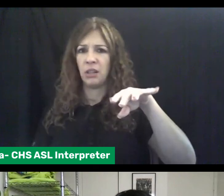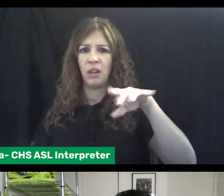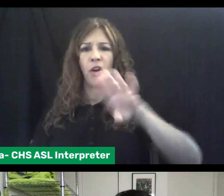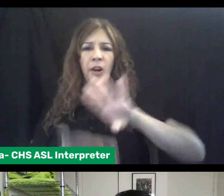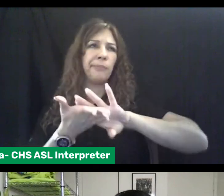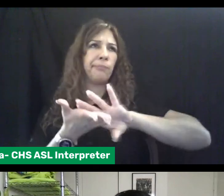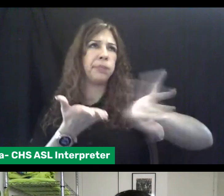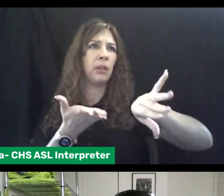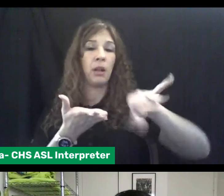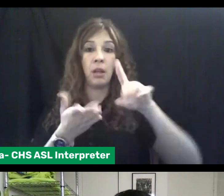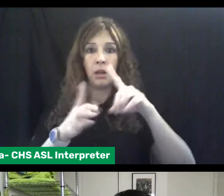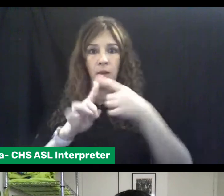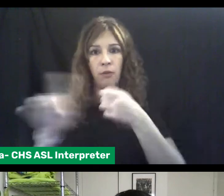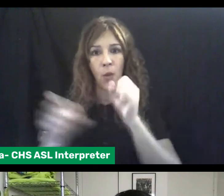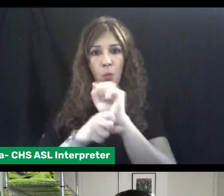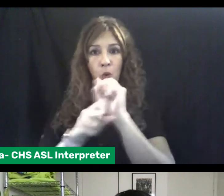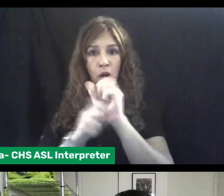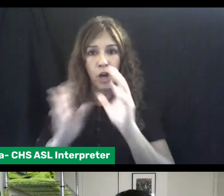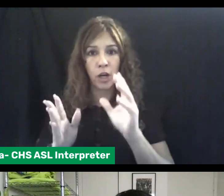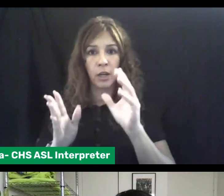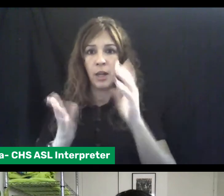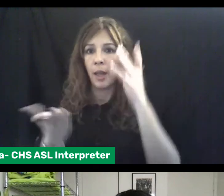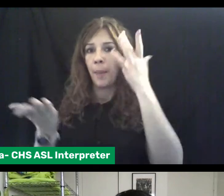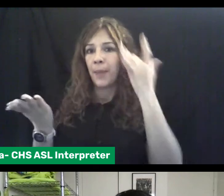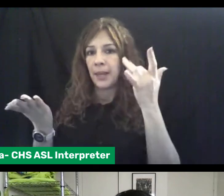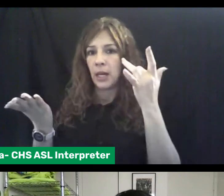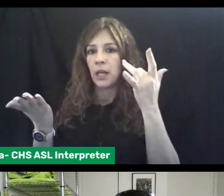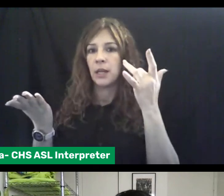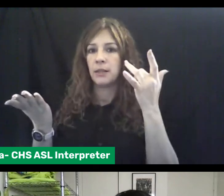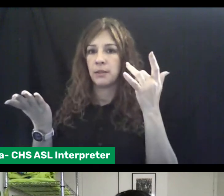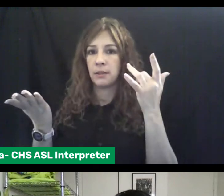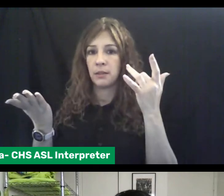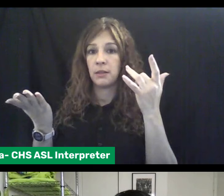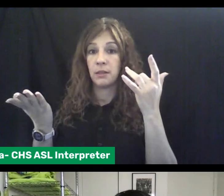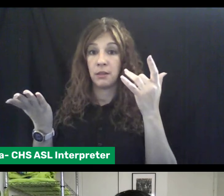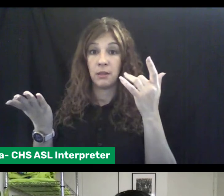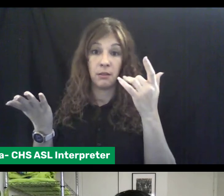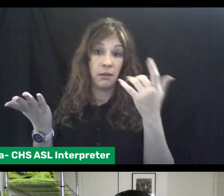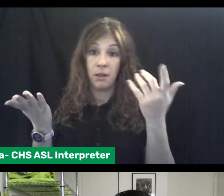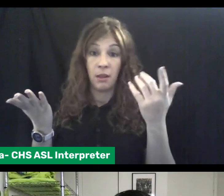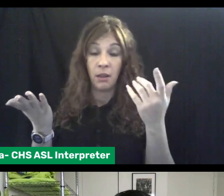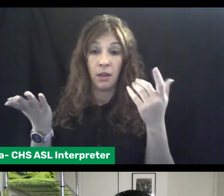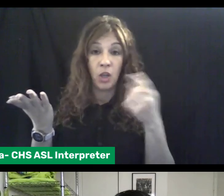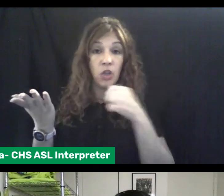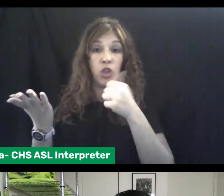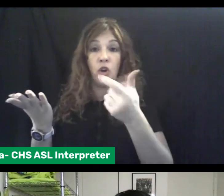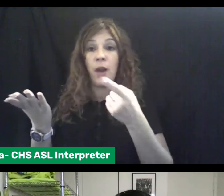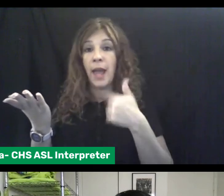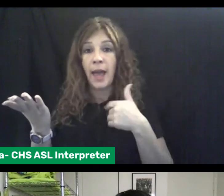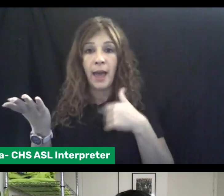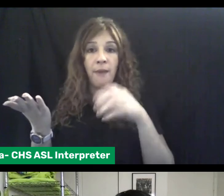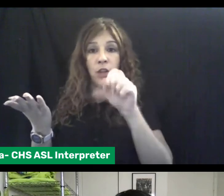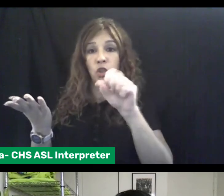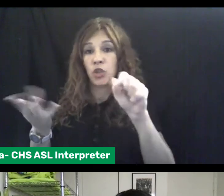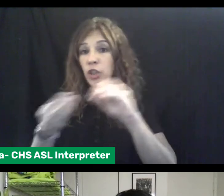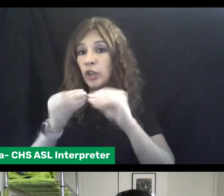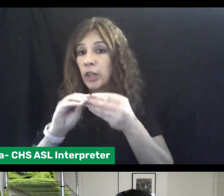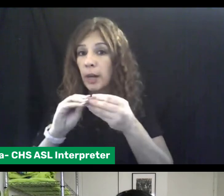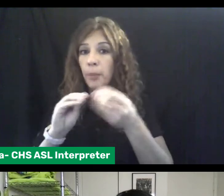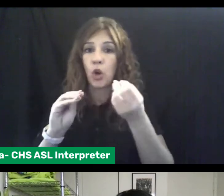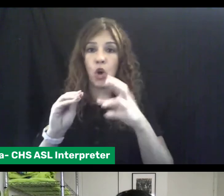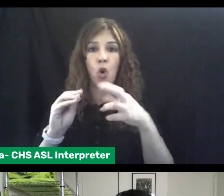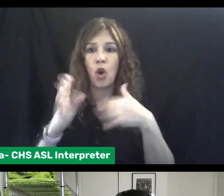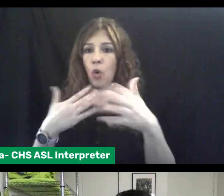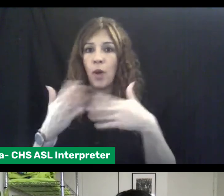despedidas de los trabajos por la cuestión de una falta de seguro, de un seguro social, pero